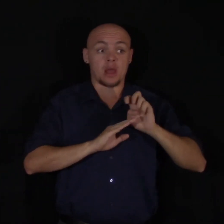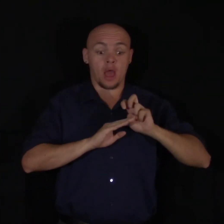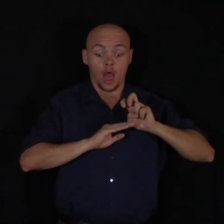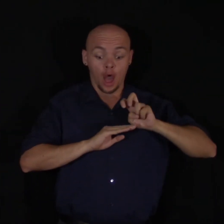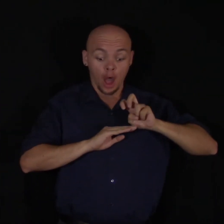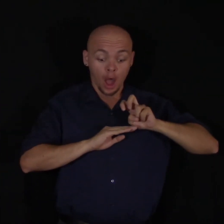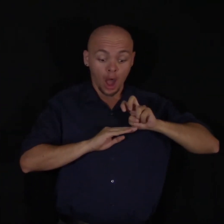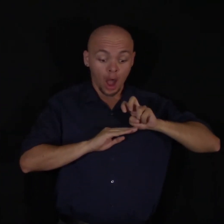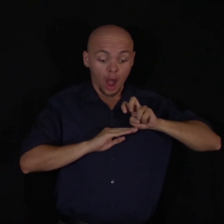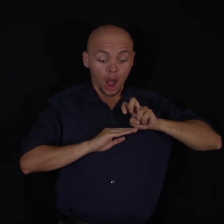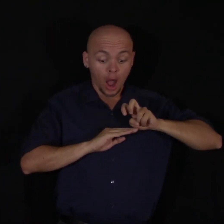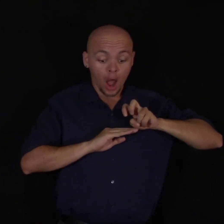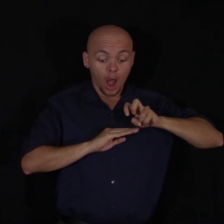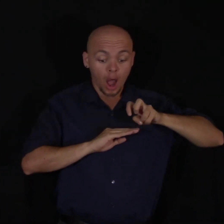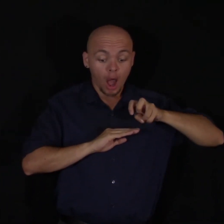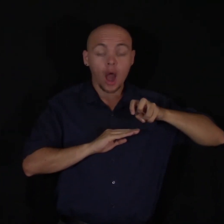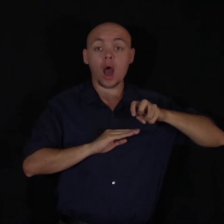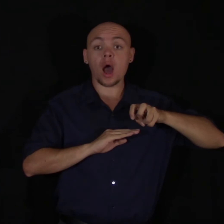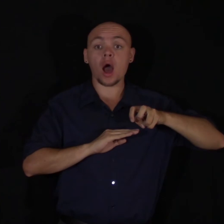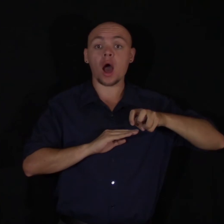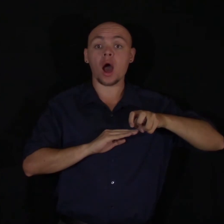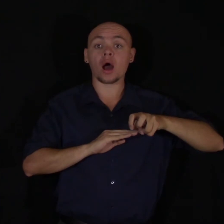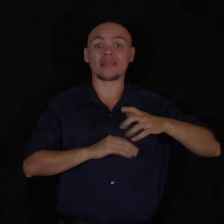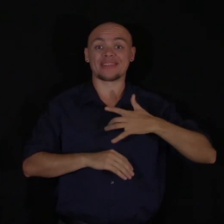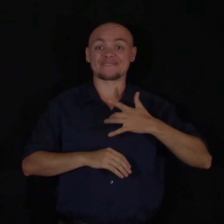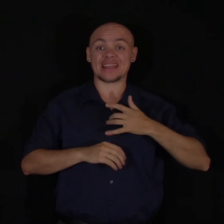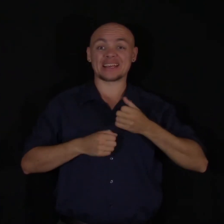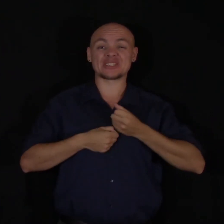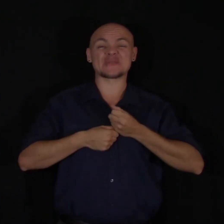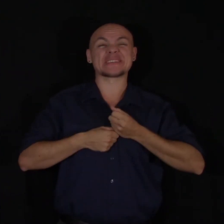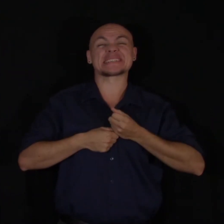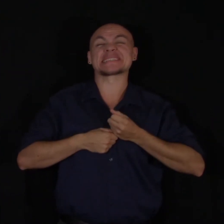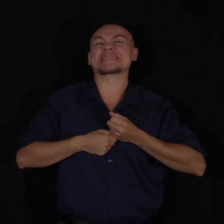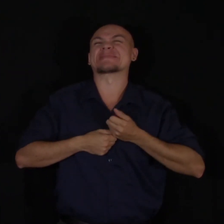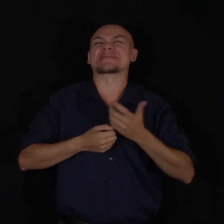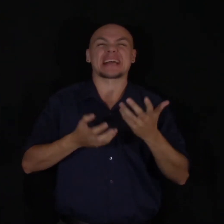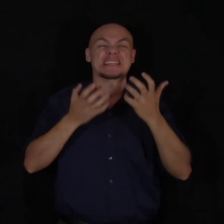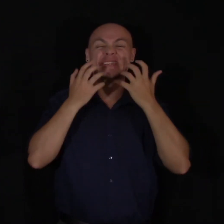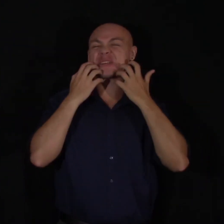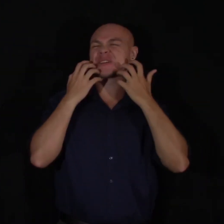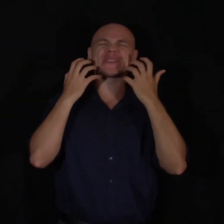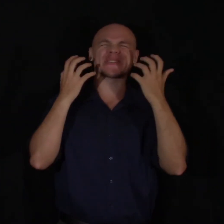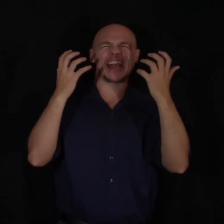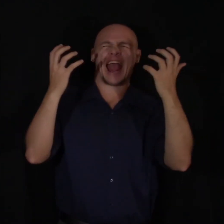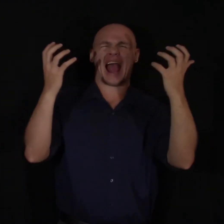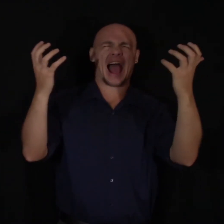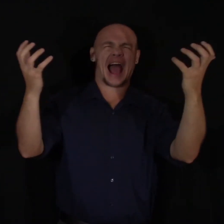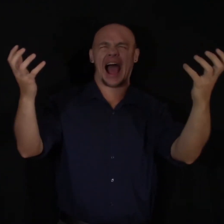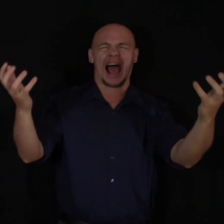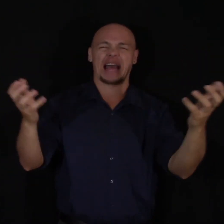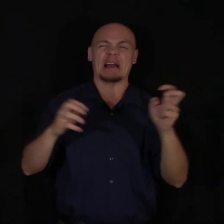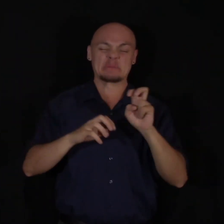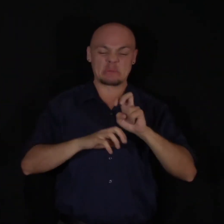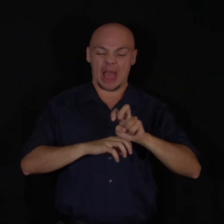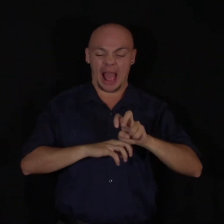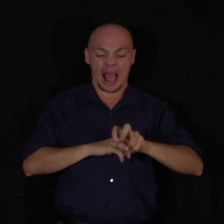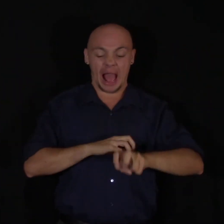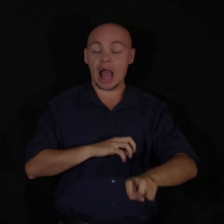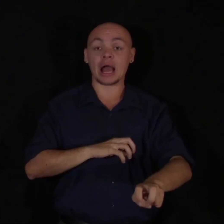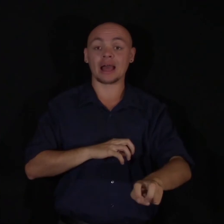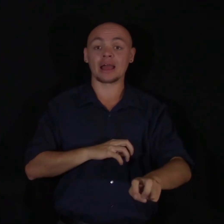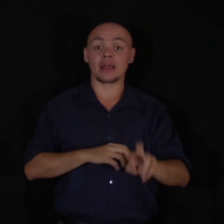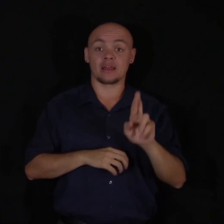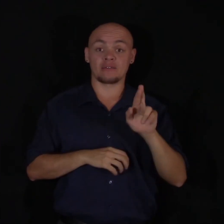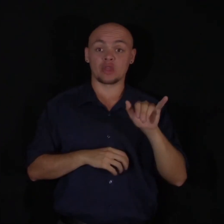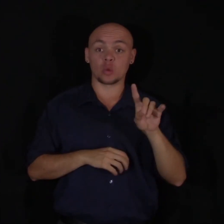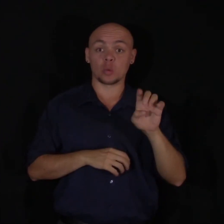the other side, you let out those feelings, usually screaming your head off. And then if the ride were to come